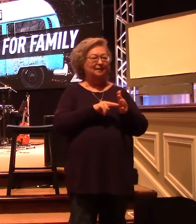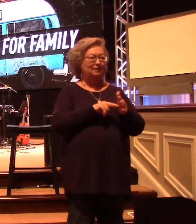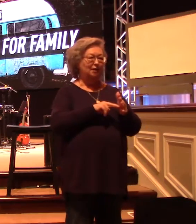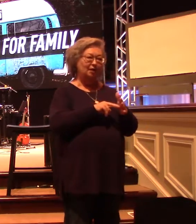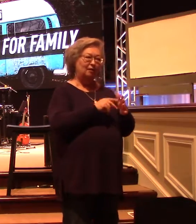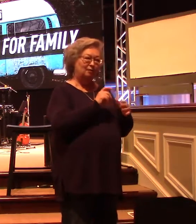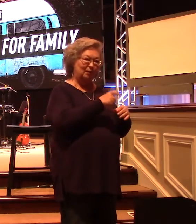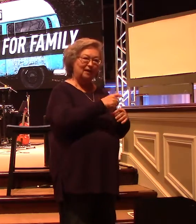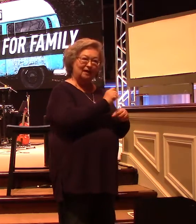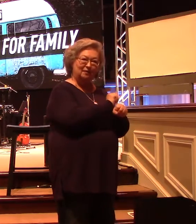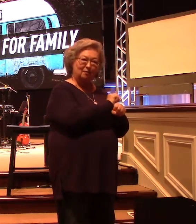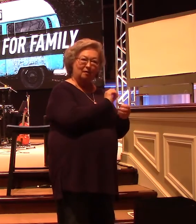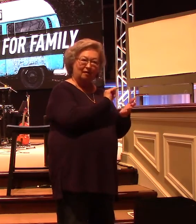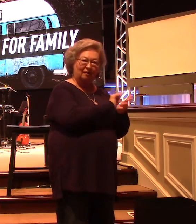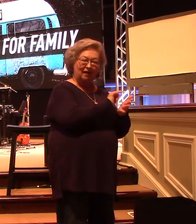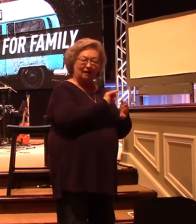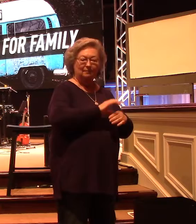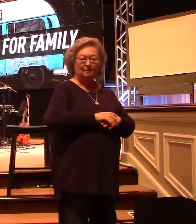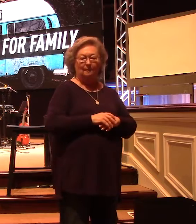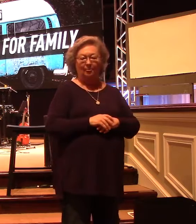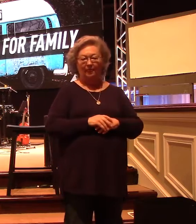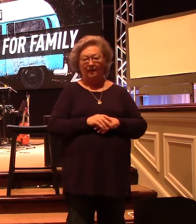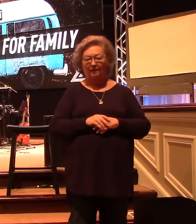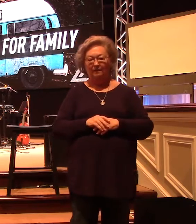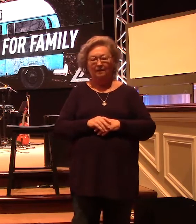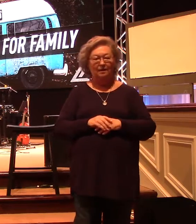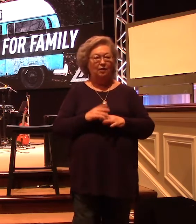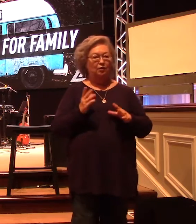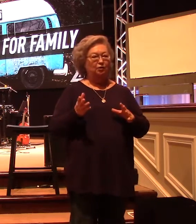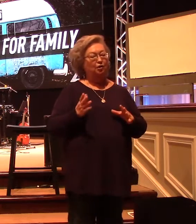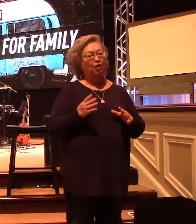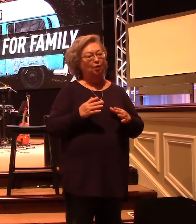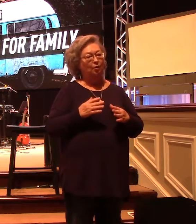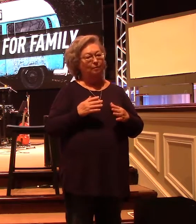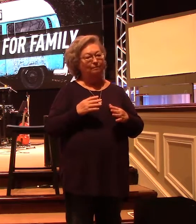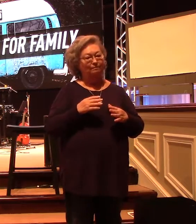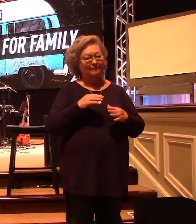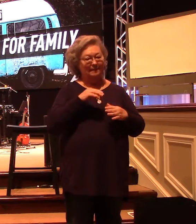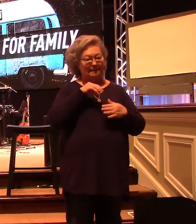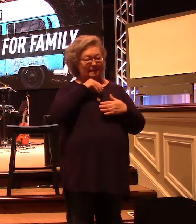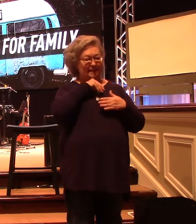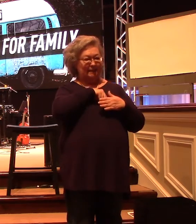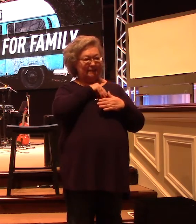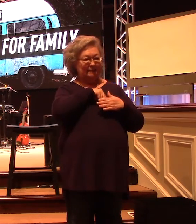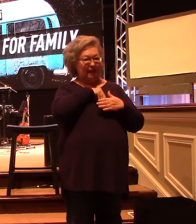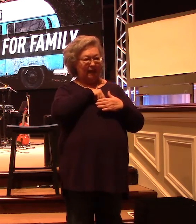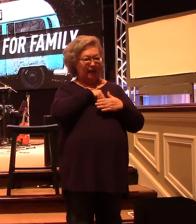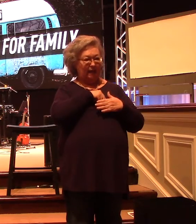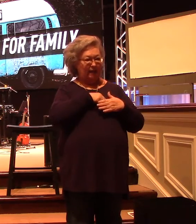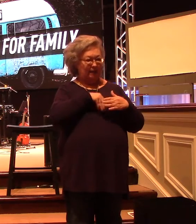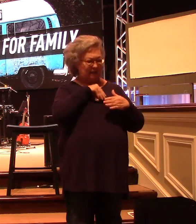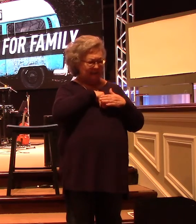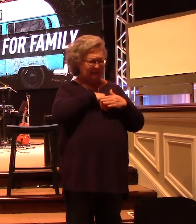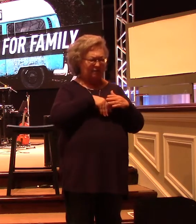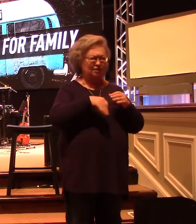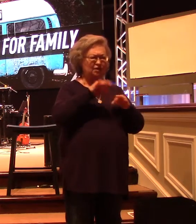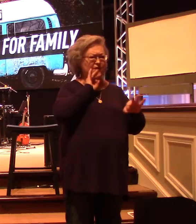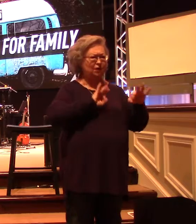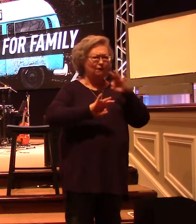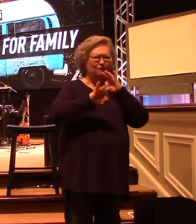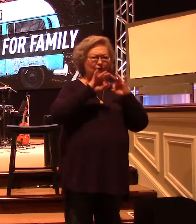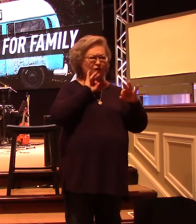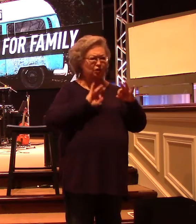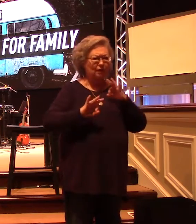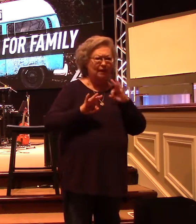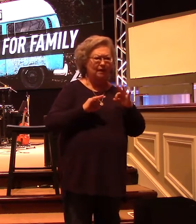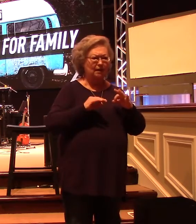So I obeyed on the outside, but inside, I was dealing with some major frustration and anger, and this was not something that went on for a couple of